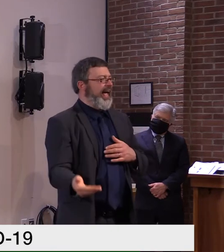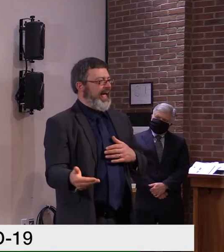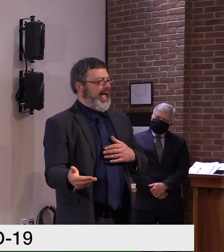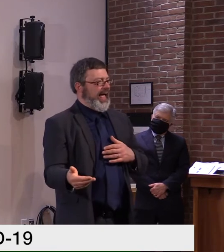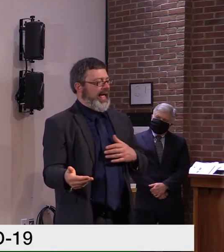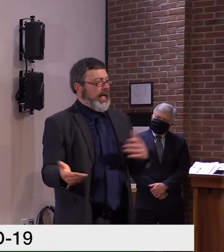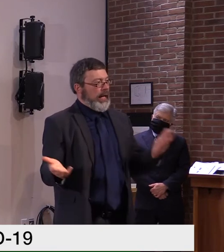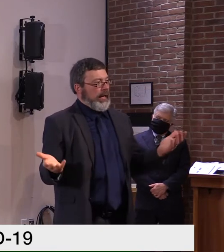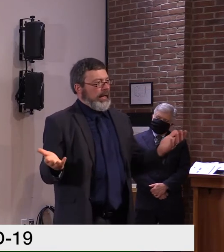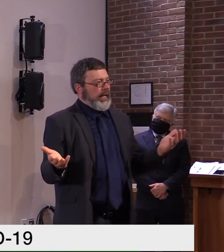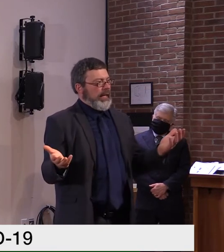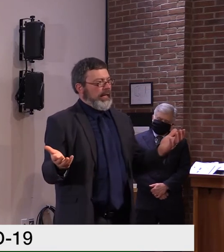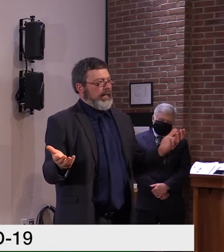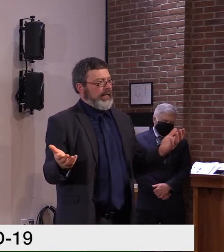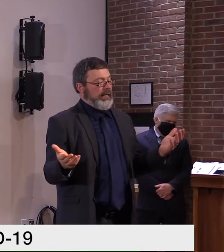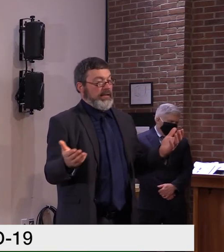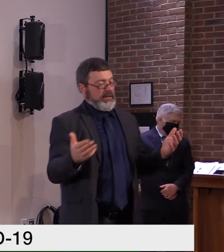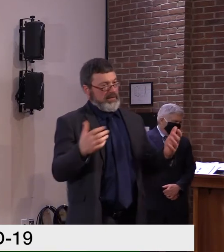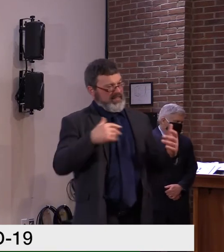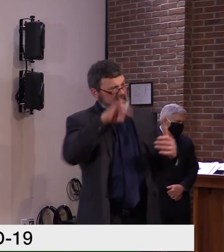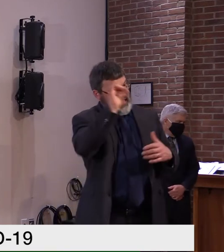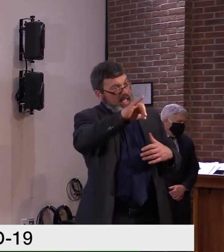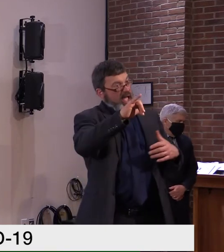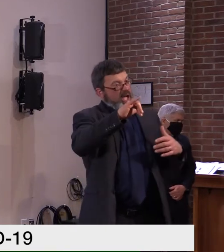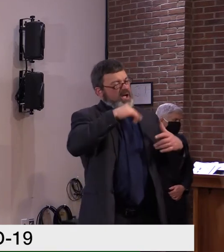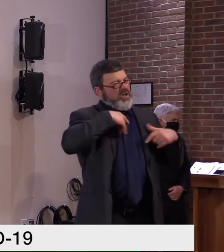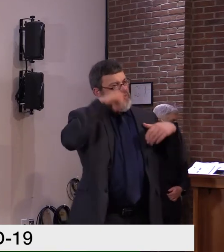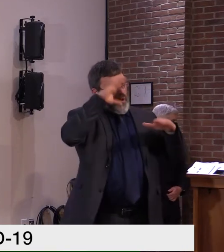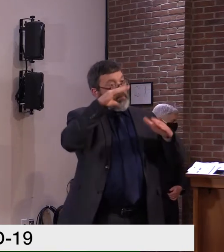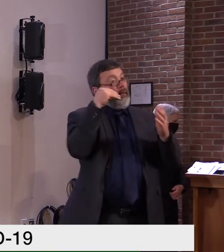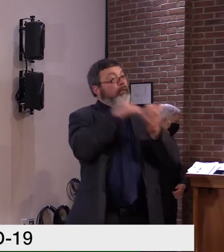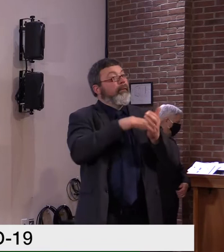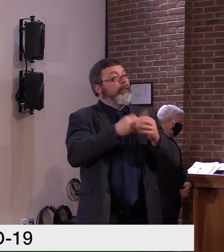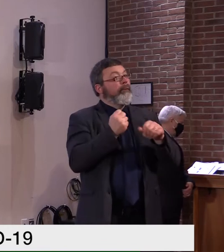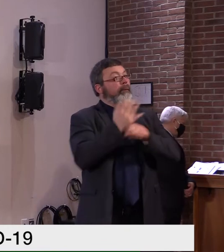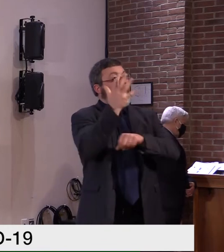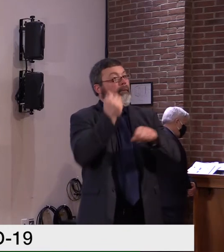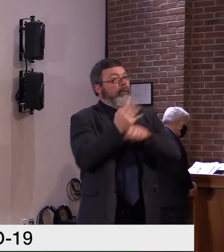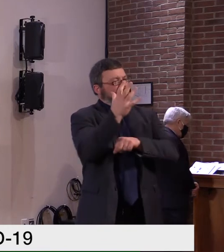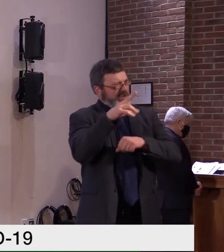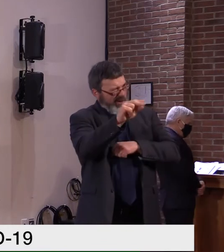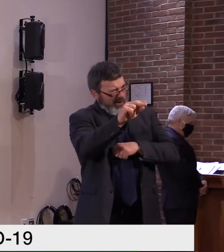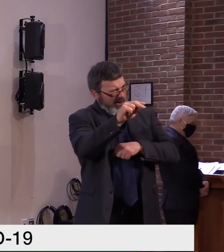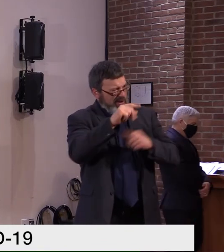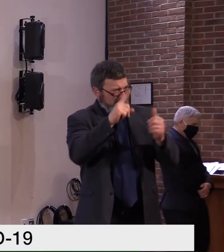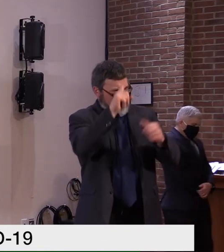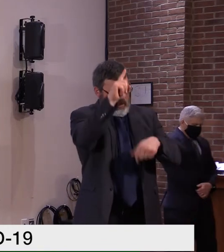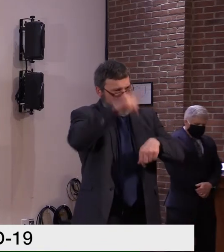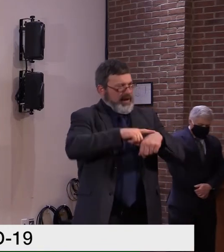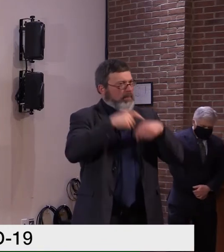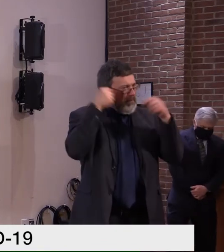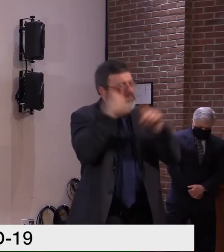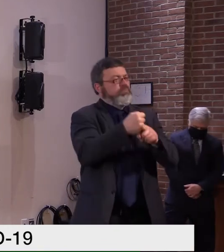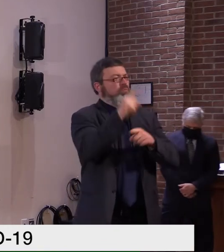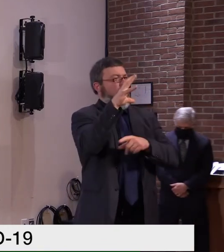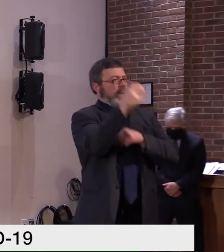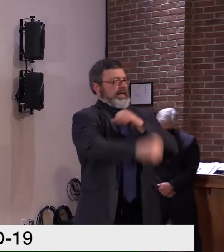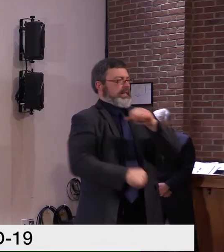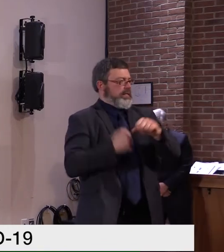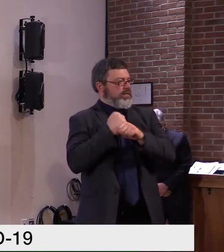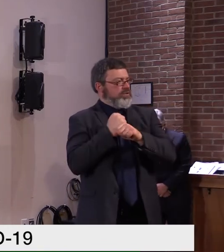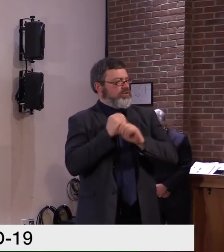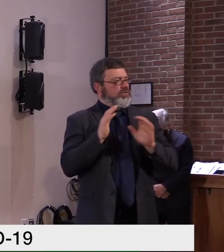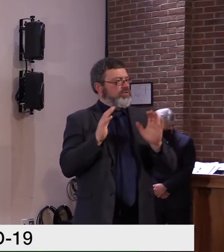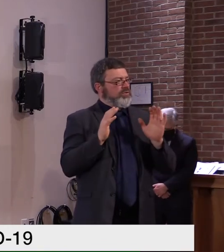once in a century pandemic we're living through right now. We've been in a state of emergency since March, and hopefully